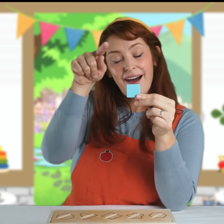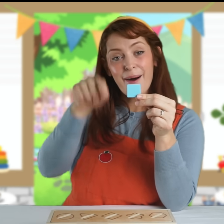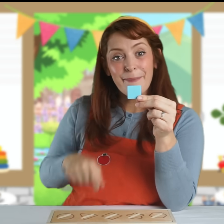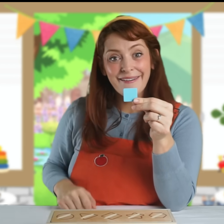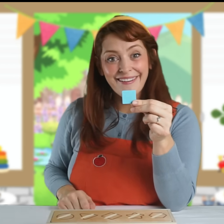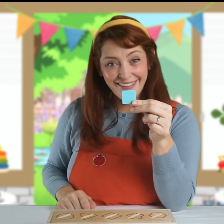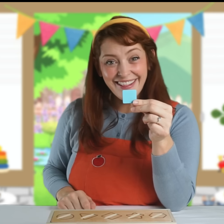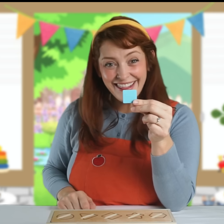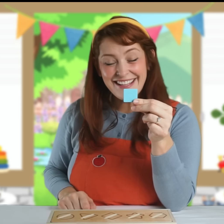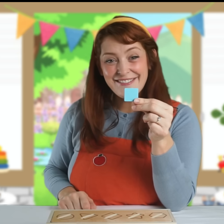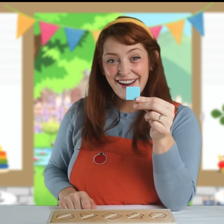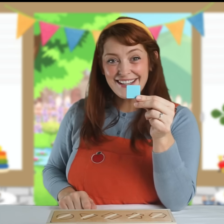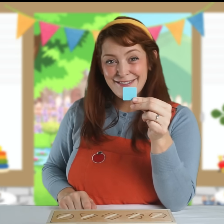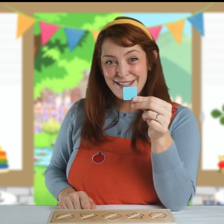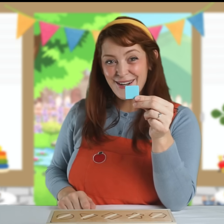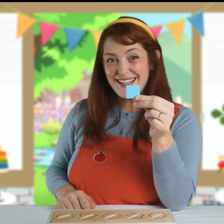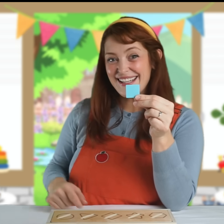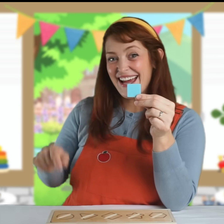up. That's right. Shall we try it again?